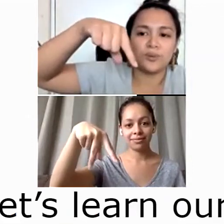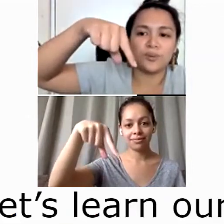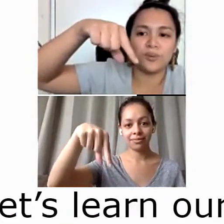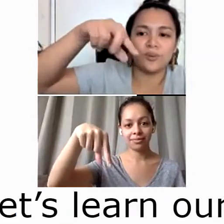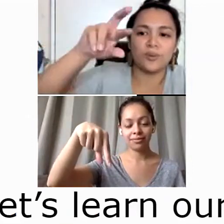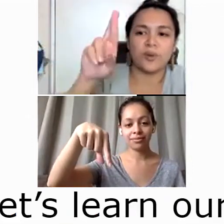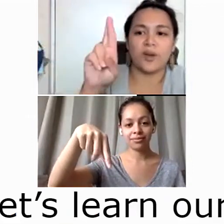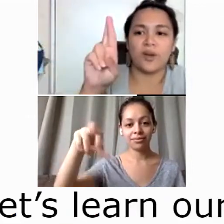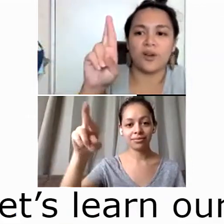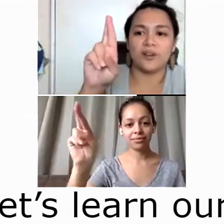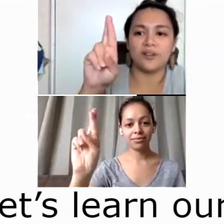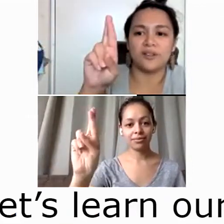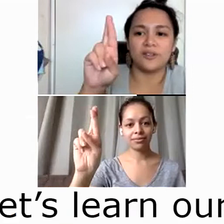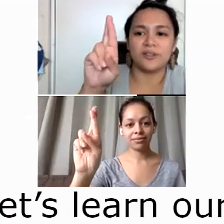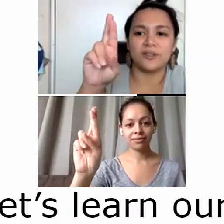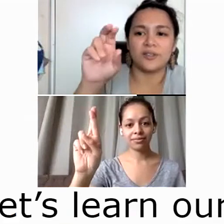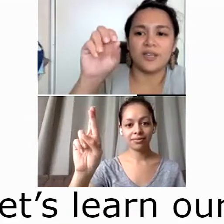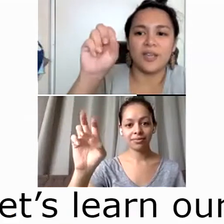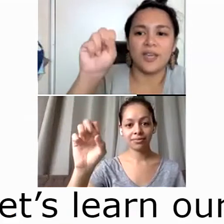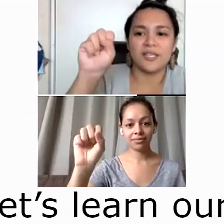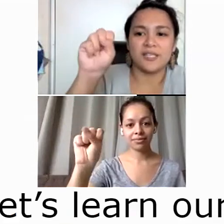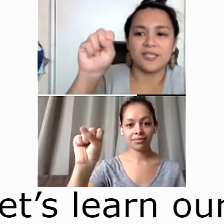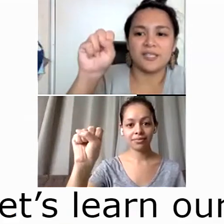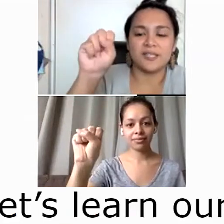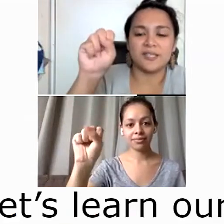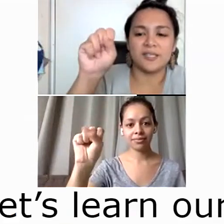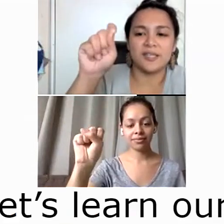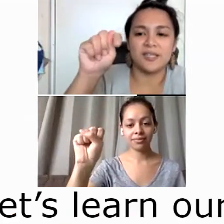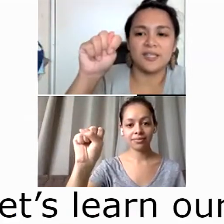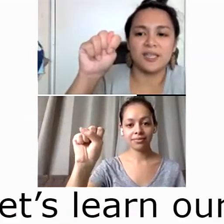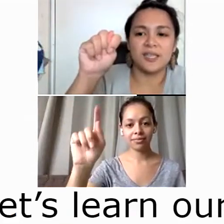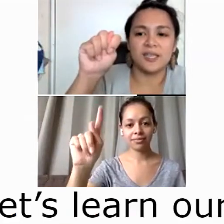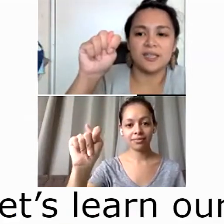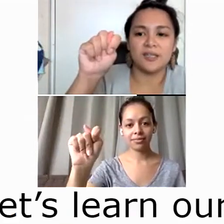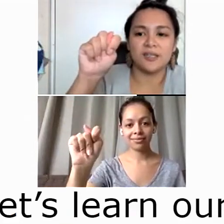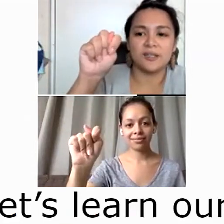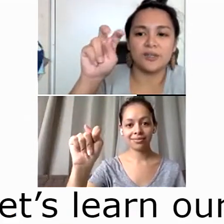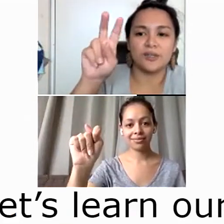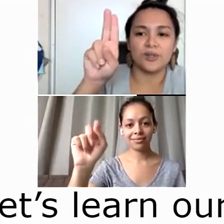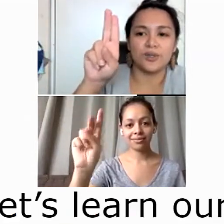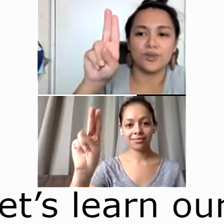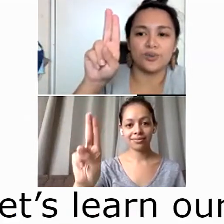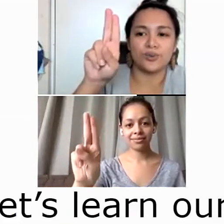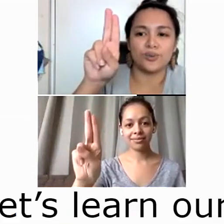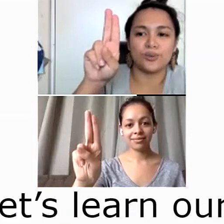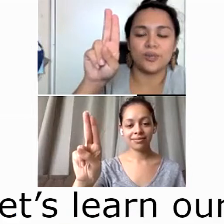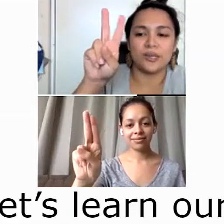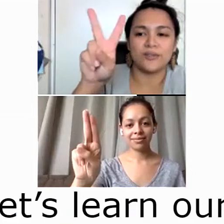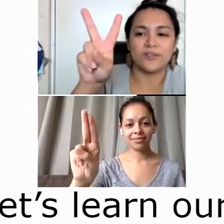Q, R, S, T,